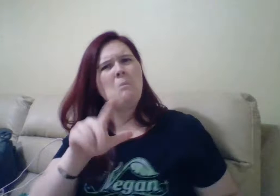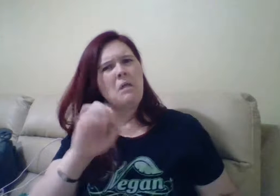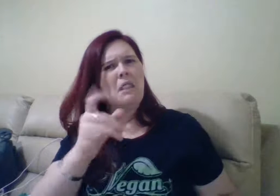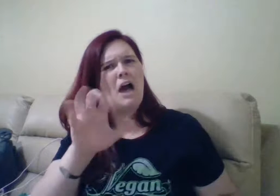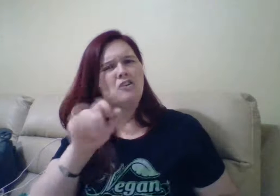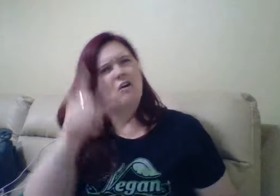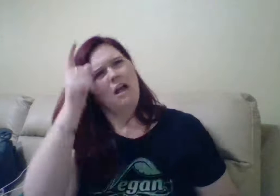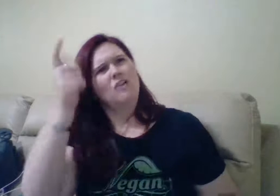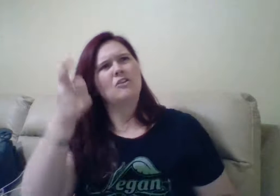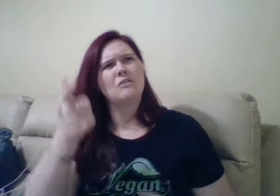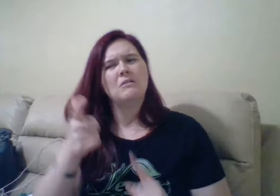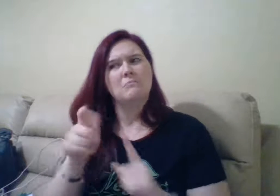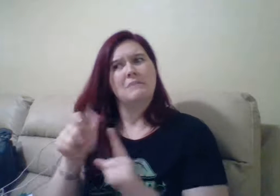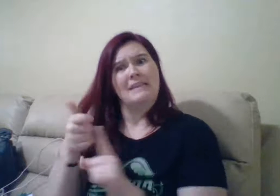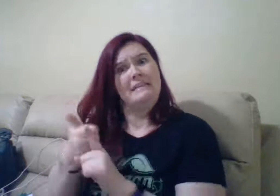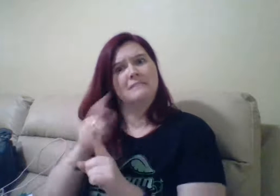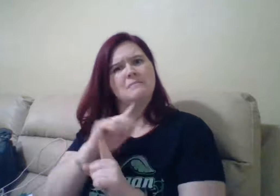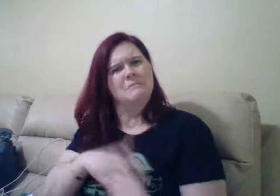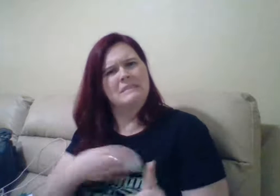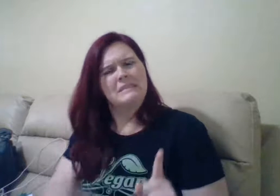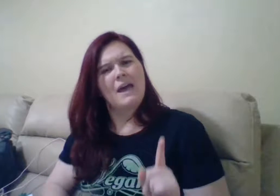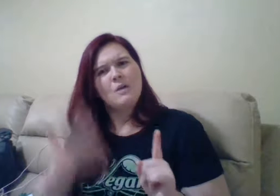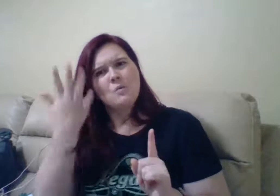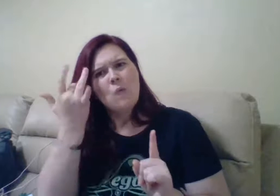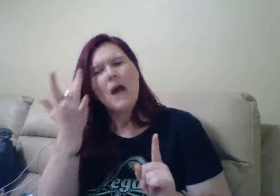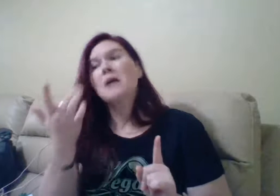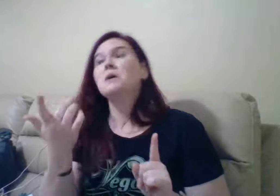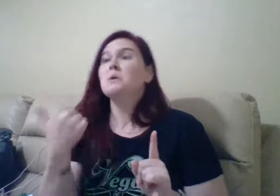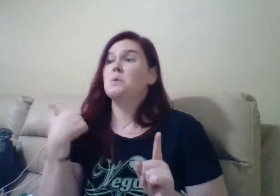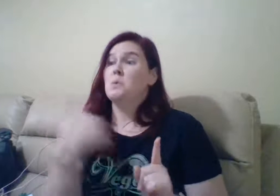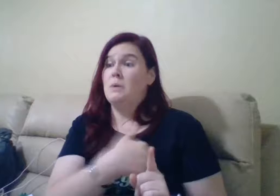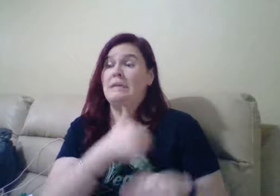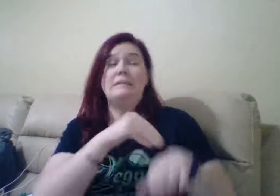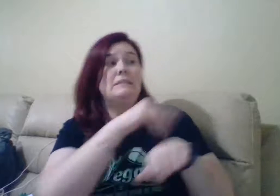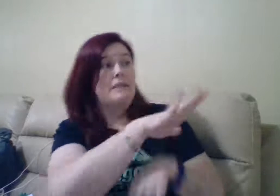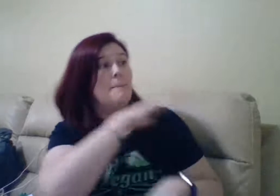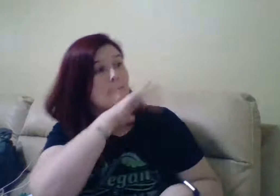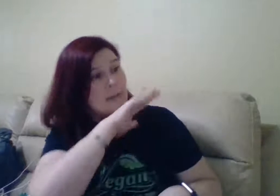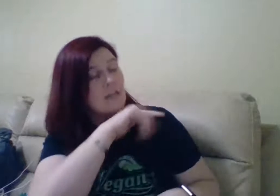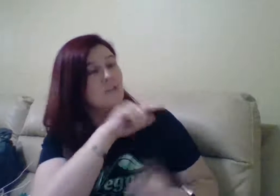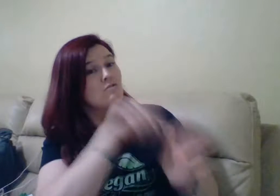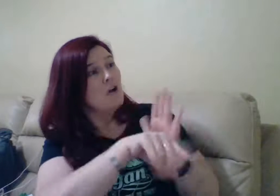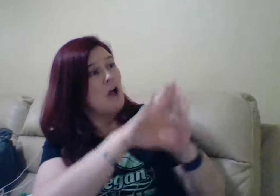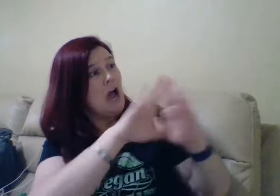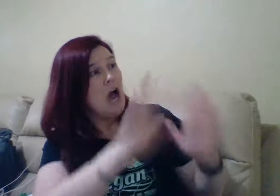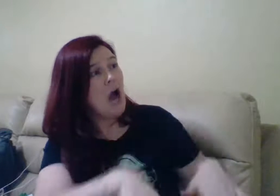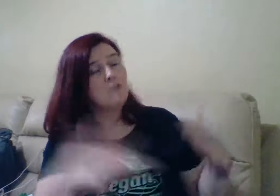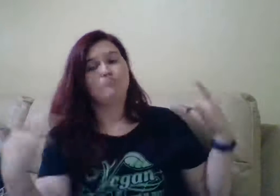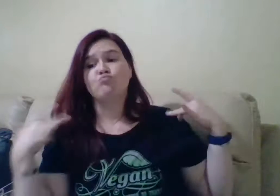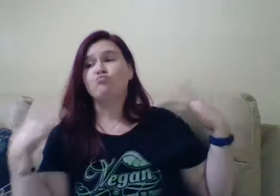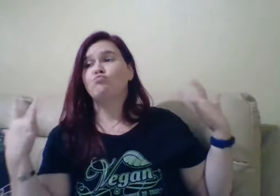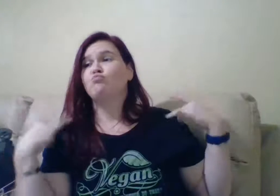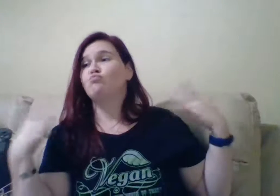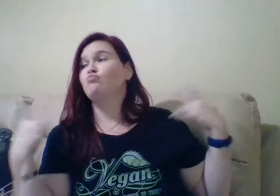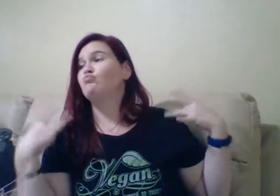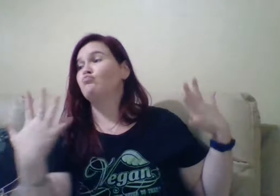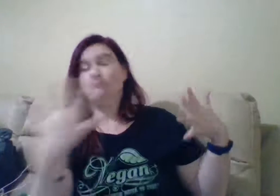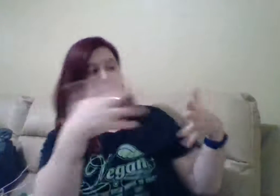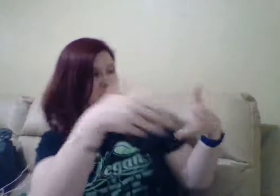what he does, the farmer sends the pigs to the slaughterhouse and it's got nothing to do with them anymore. They don't have to worry about it. It's out of their mind. They just continue doing